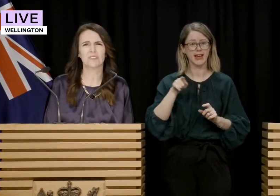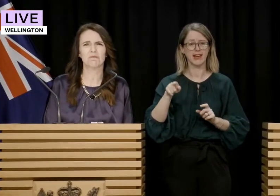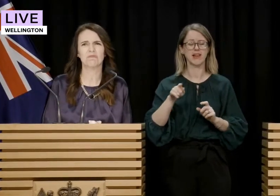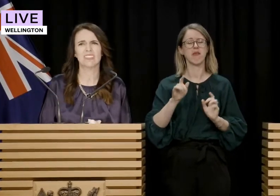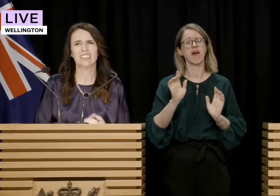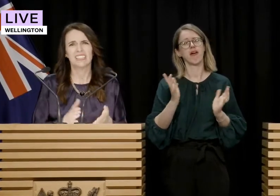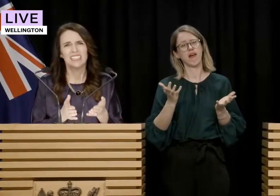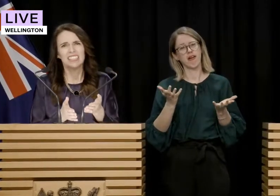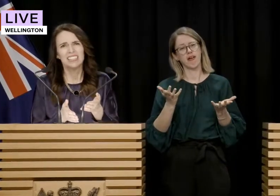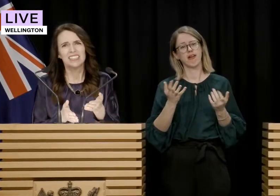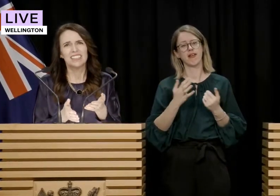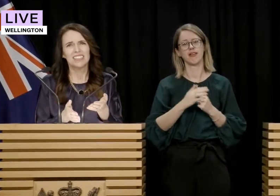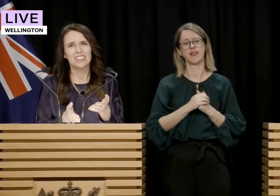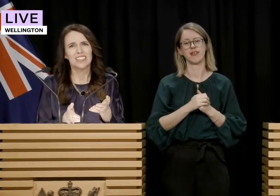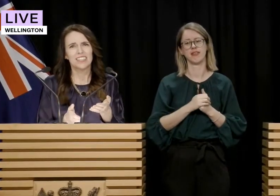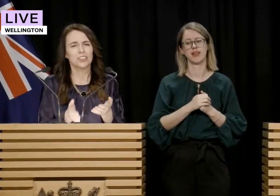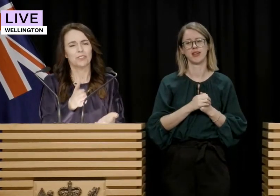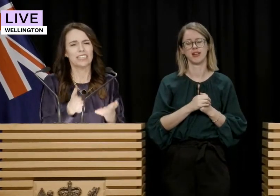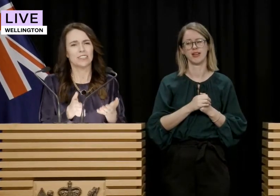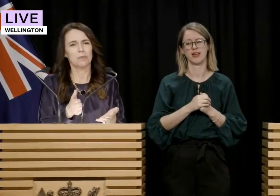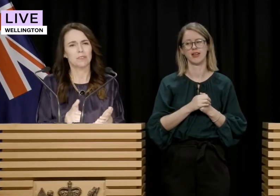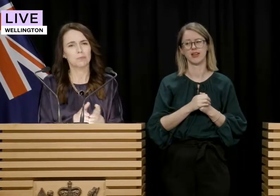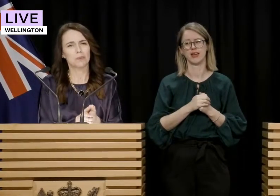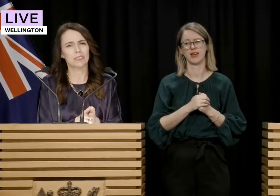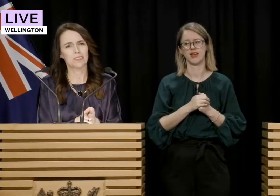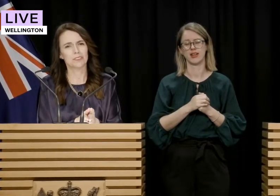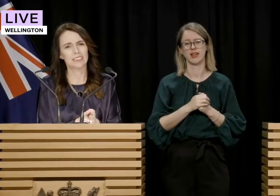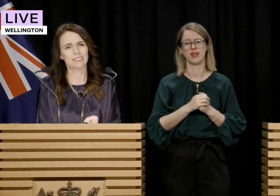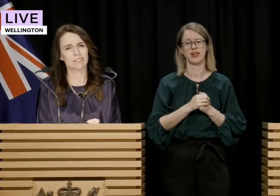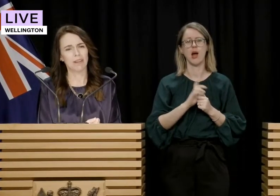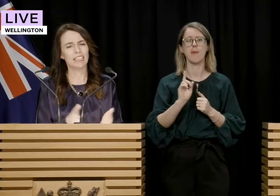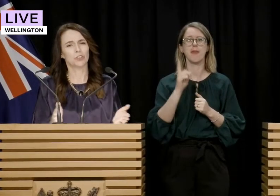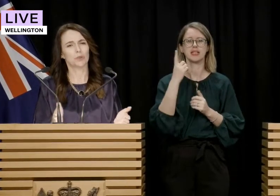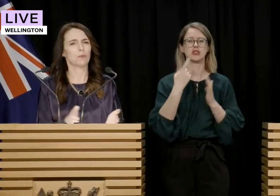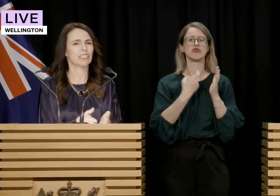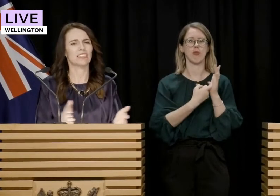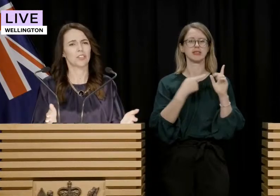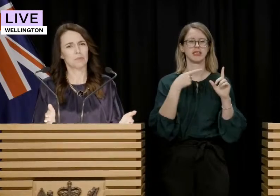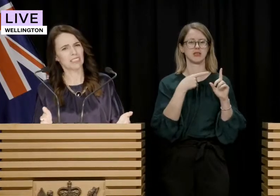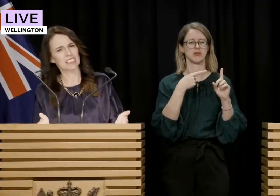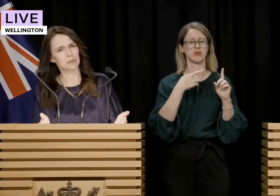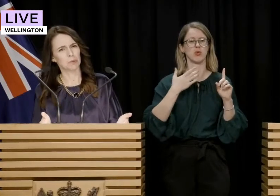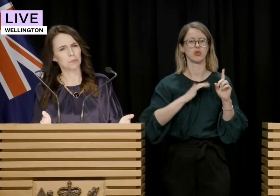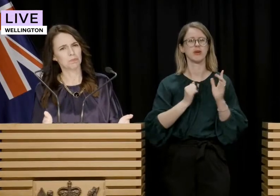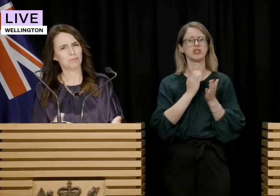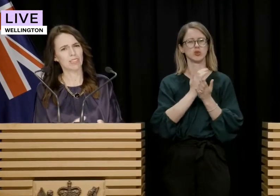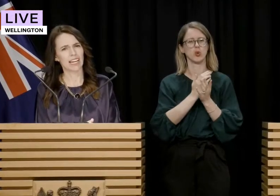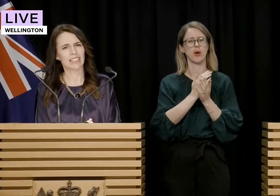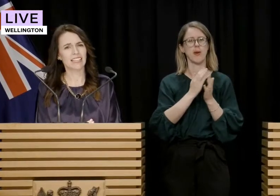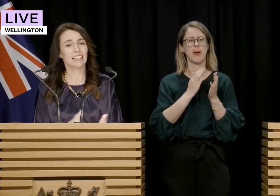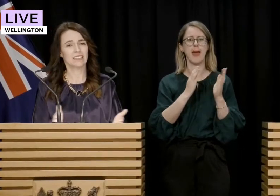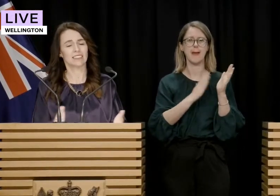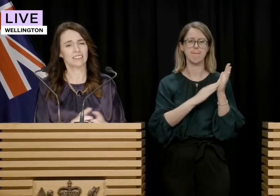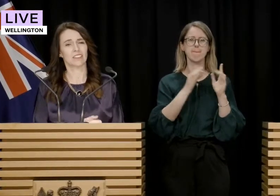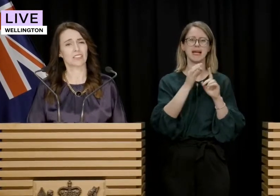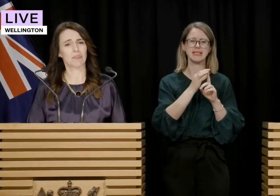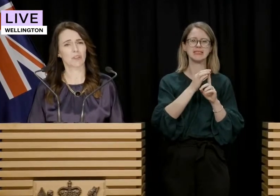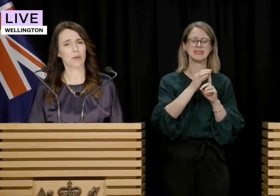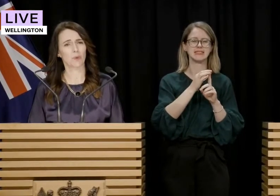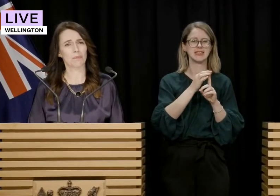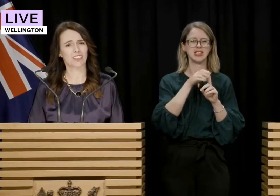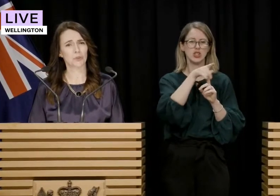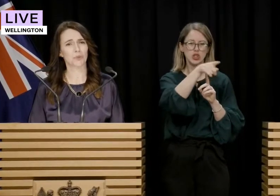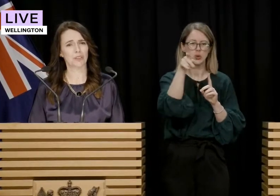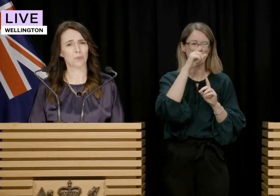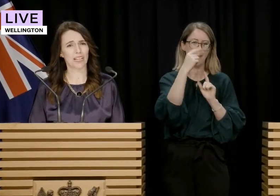again, the issue I guess he'll be responding to is making sure that we continue to be accessible. And that is, something